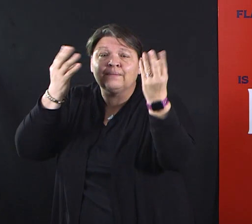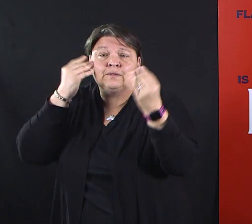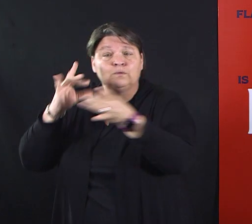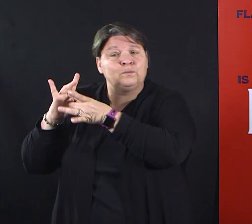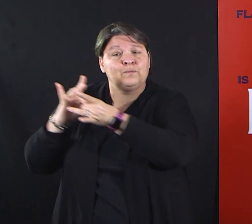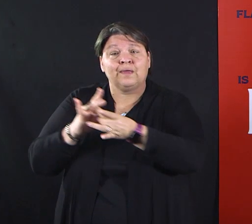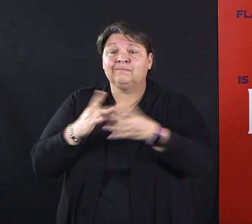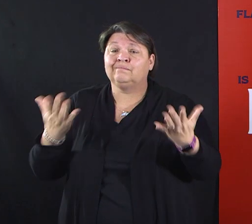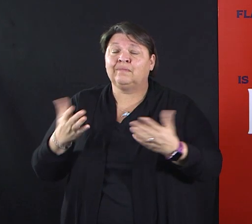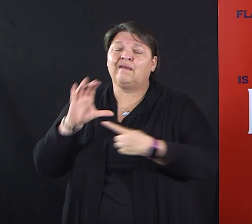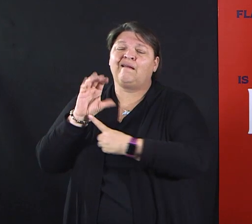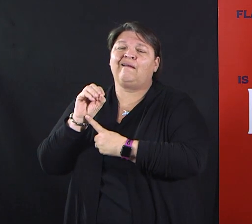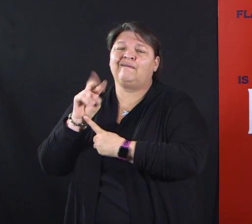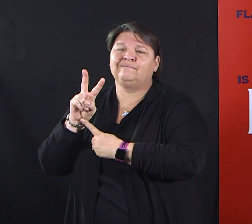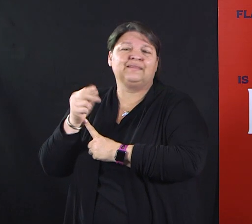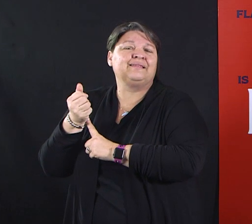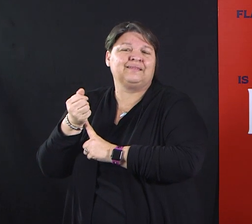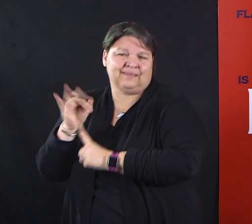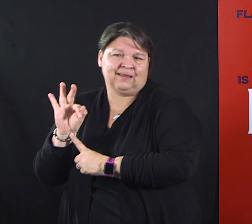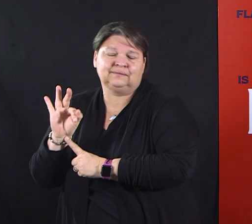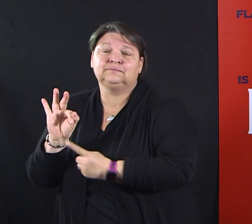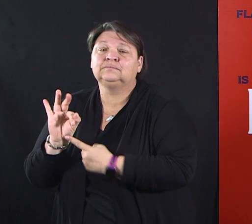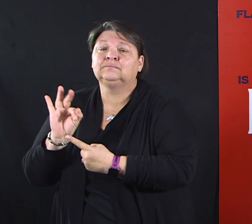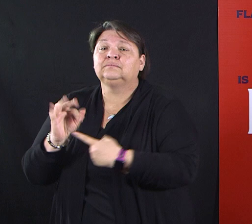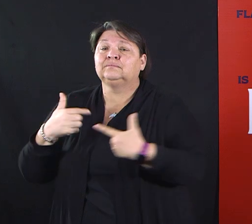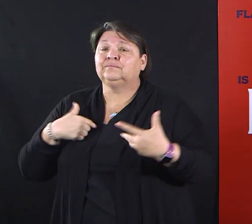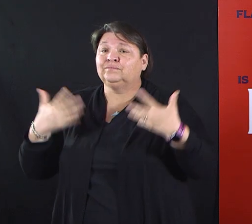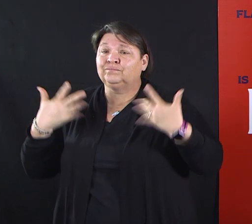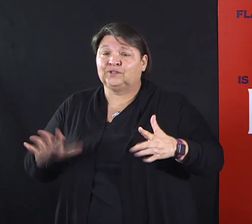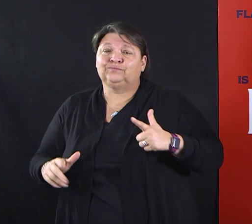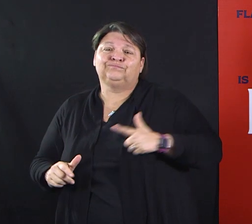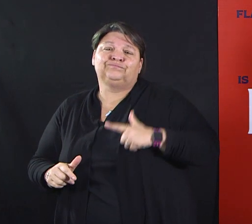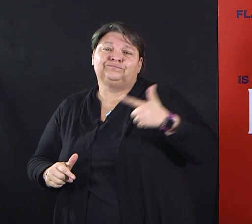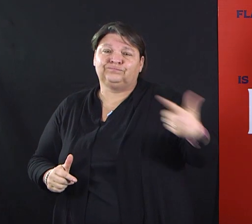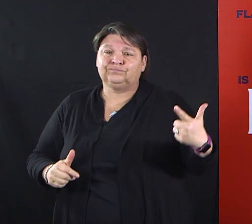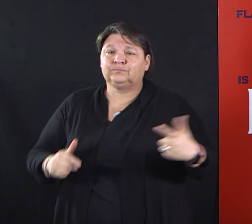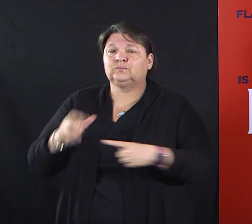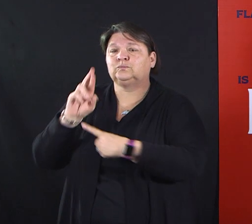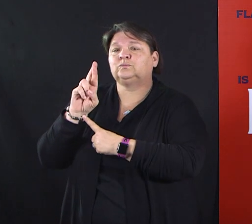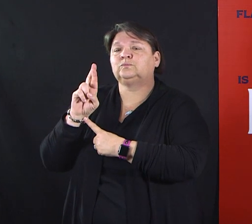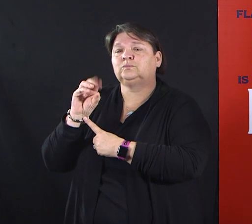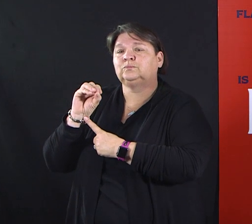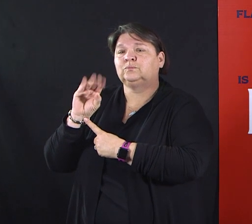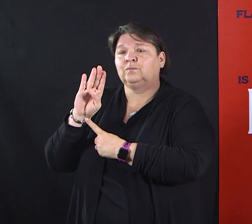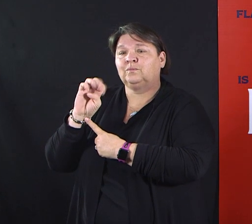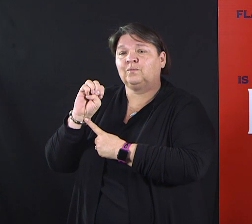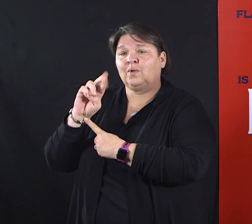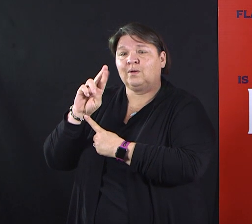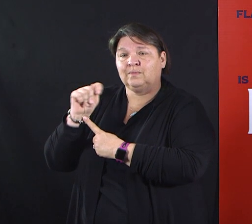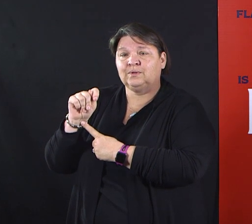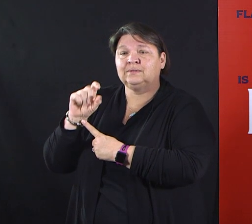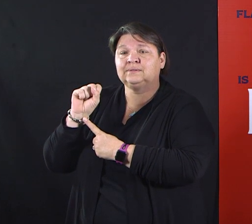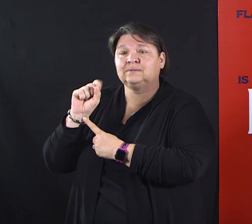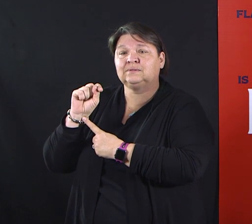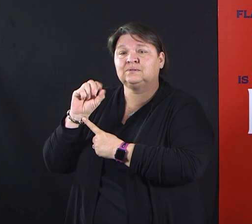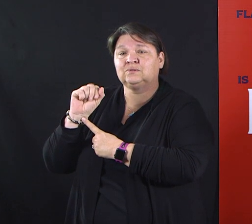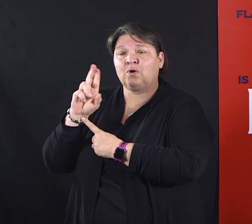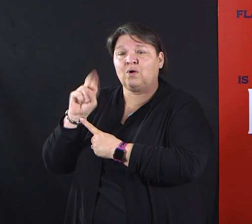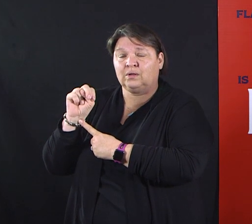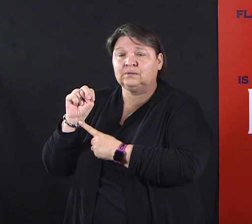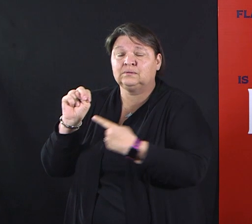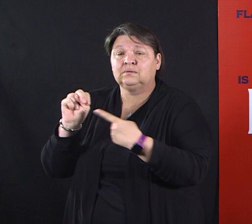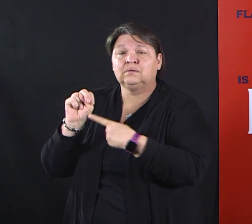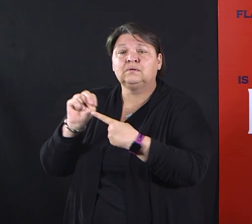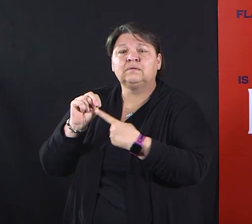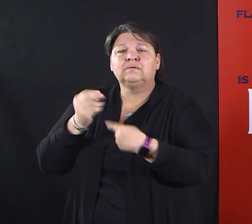I'm going to introduce a colleague of mine, Robert Stearns, who is going to share with you the efforts that the city has put together with the Small Business